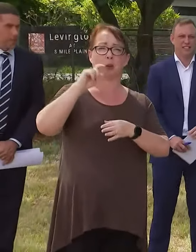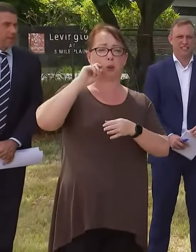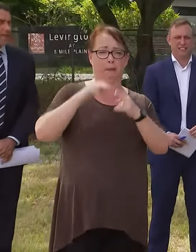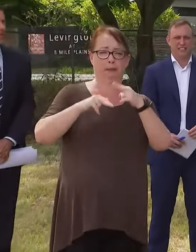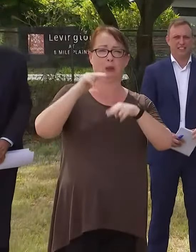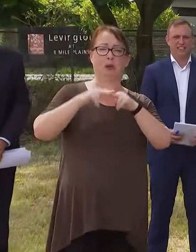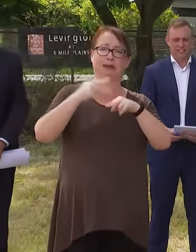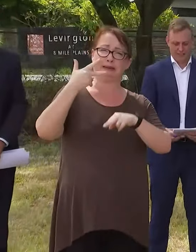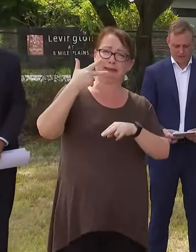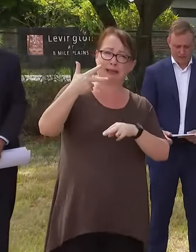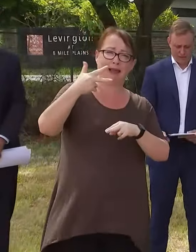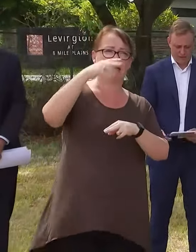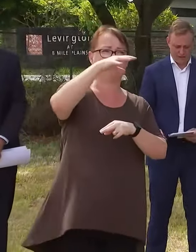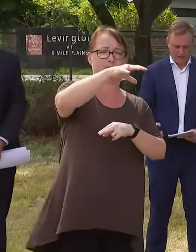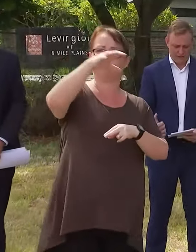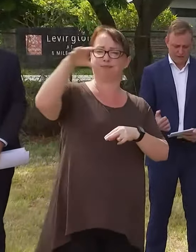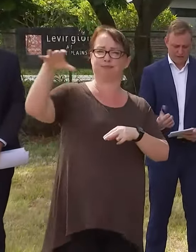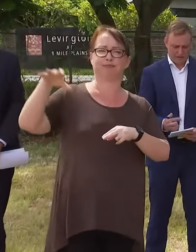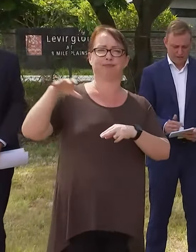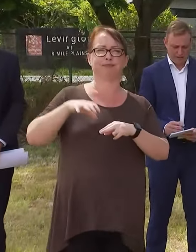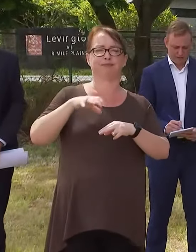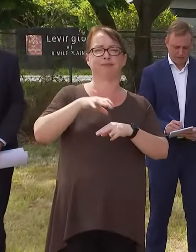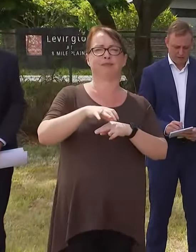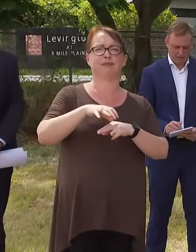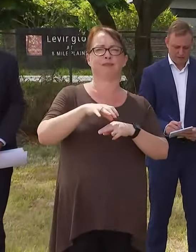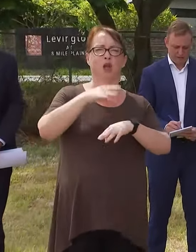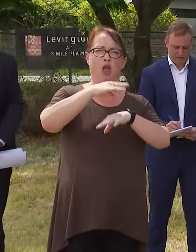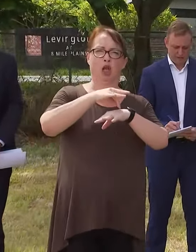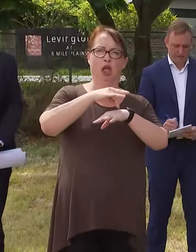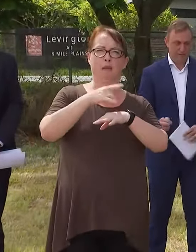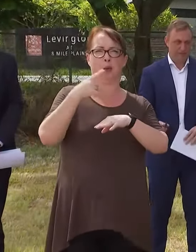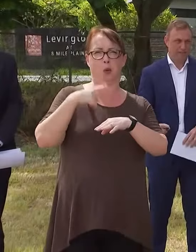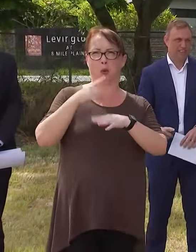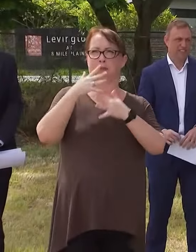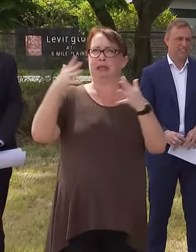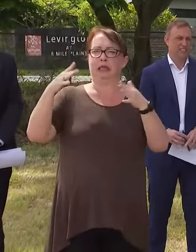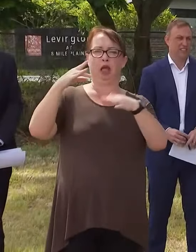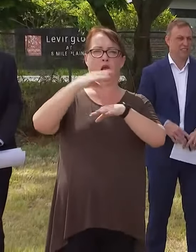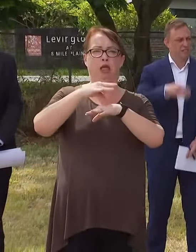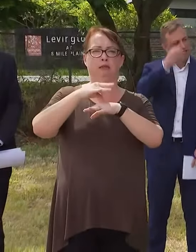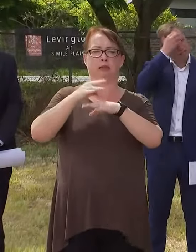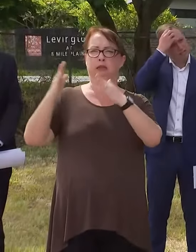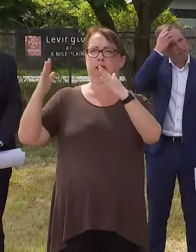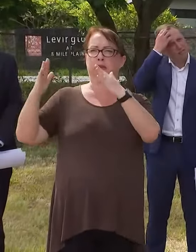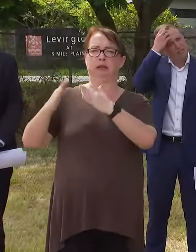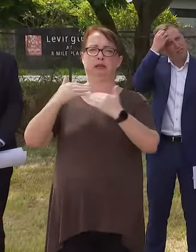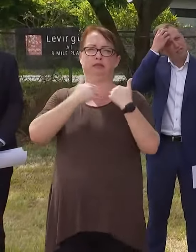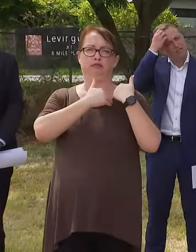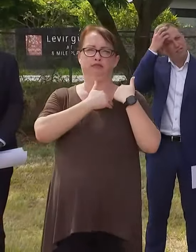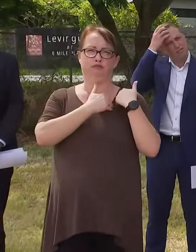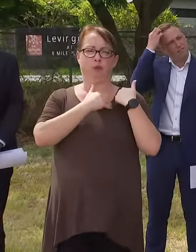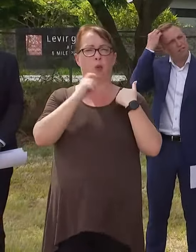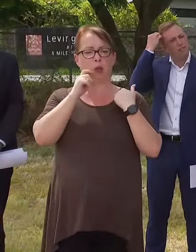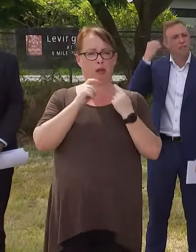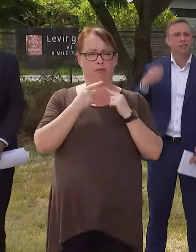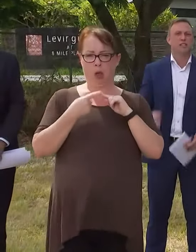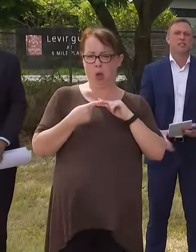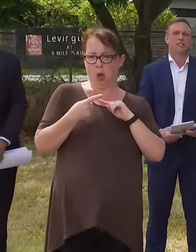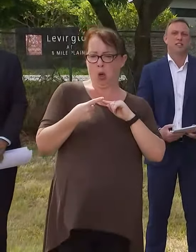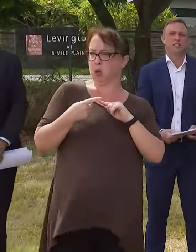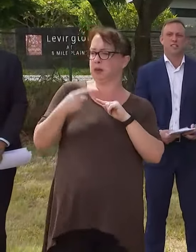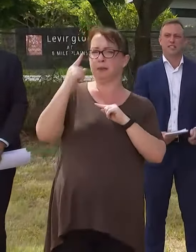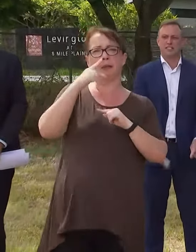hospitals. This is to ease our pressure on our bigger hospitals and have them located closer to where people